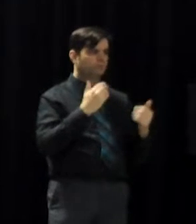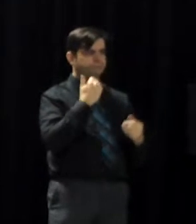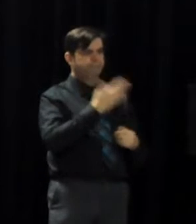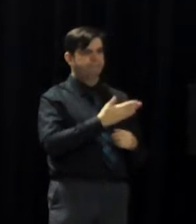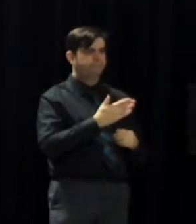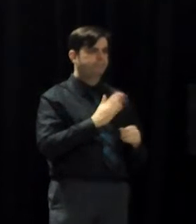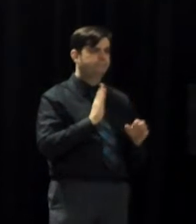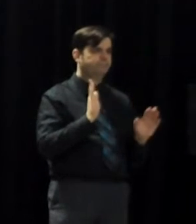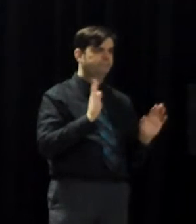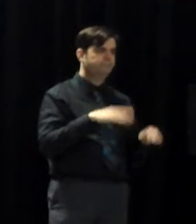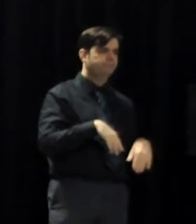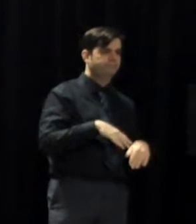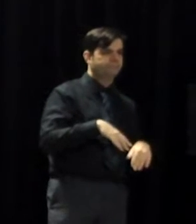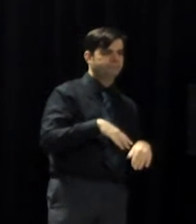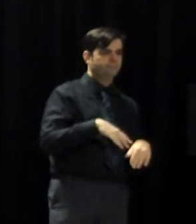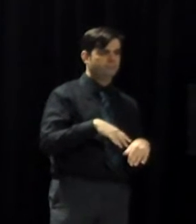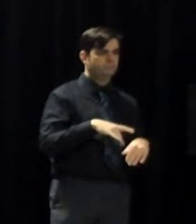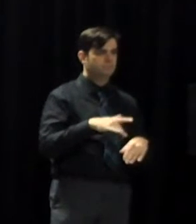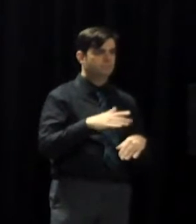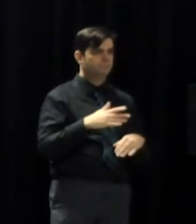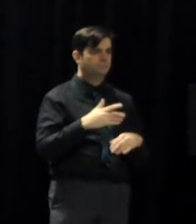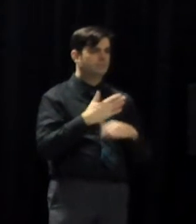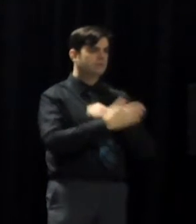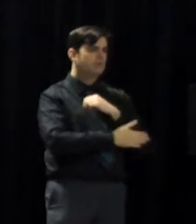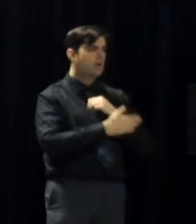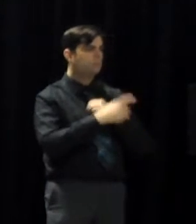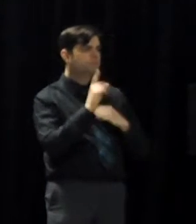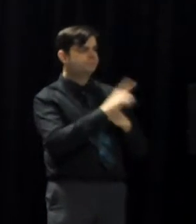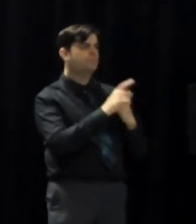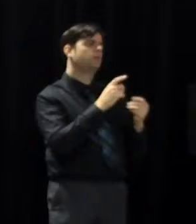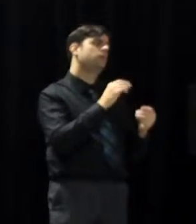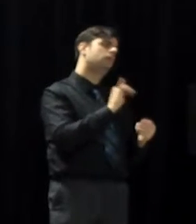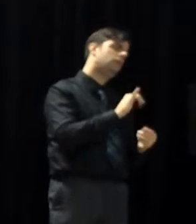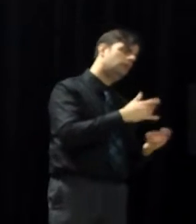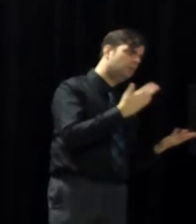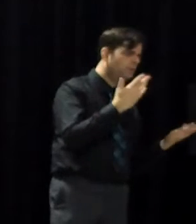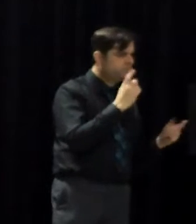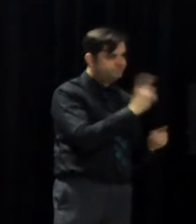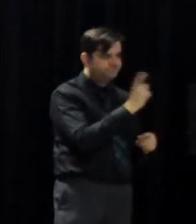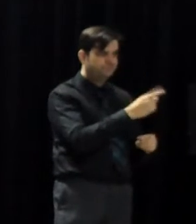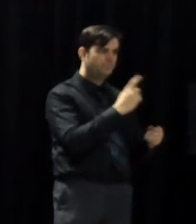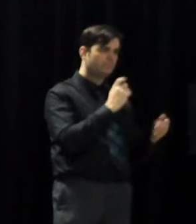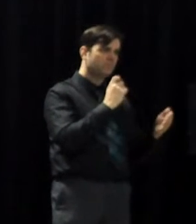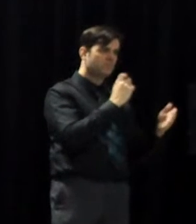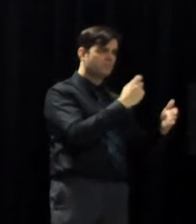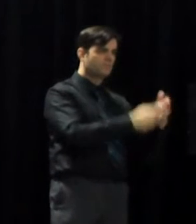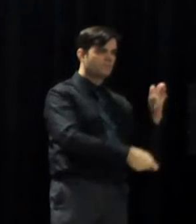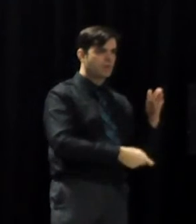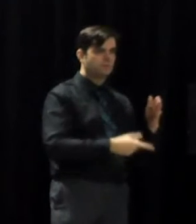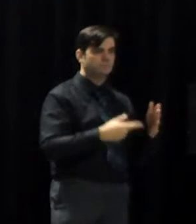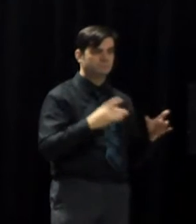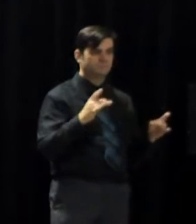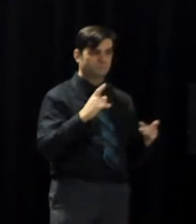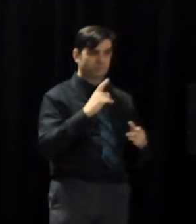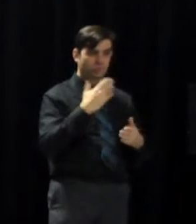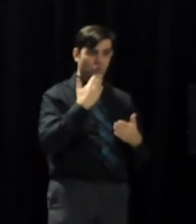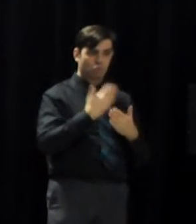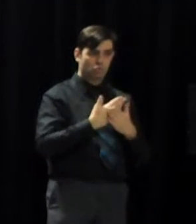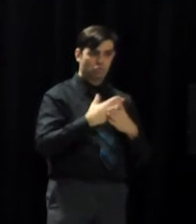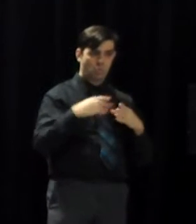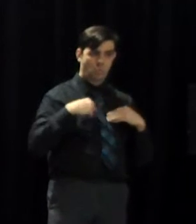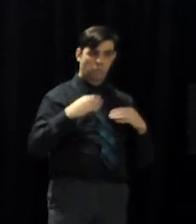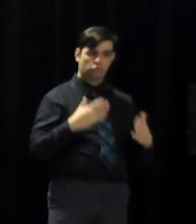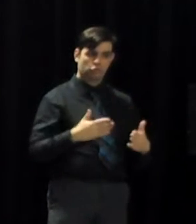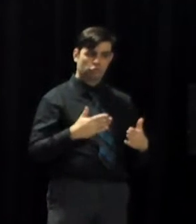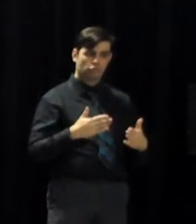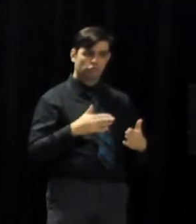inspectors, you found some bad apples. Are some good business owners suffering because some bad business owners didn't do the